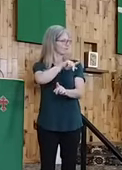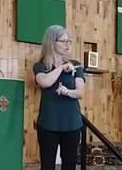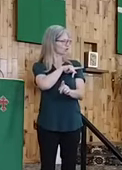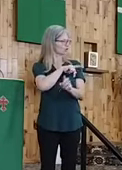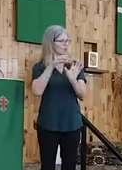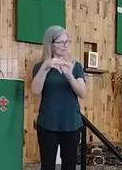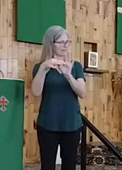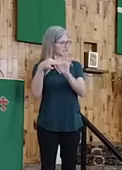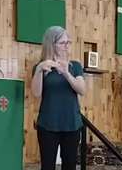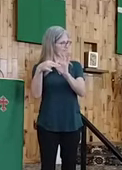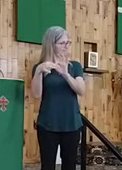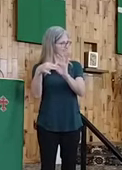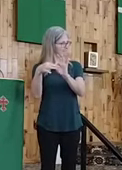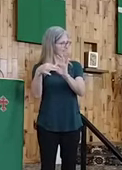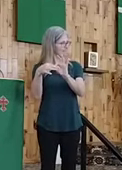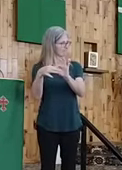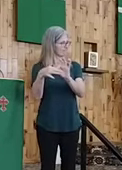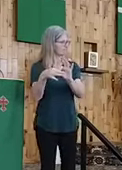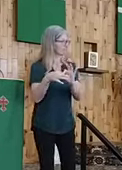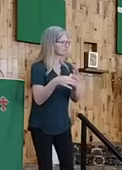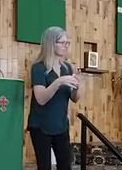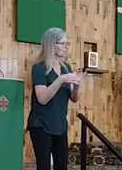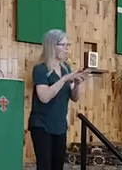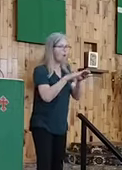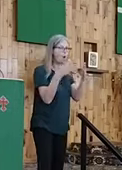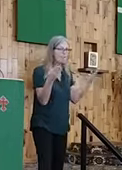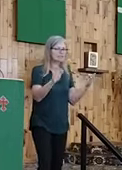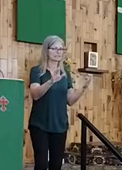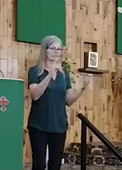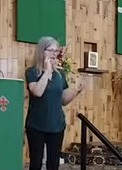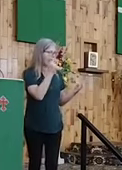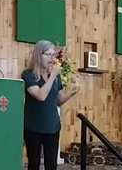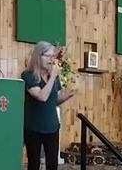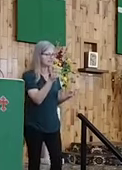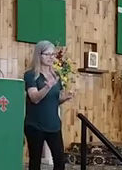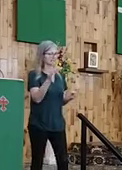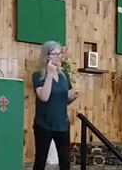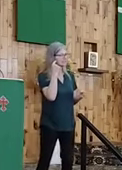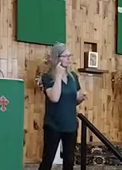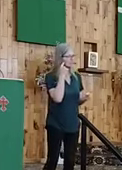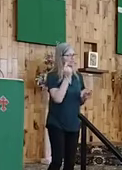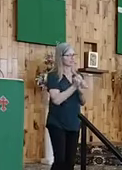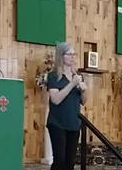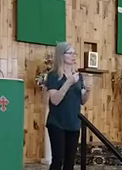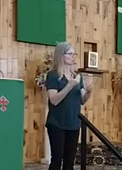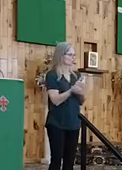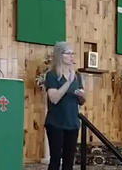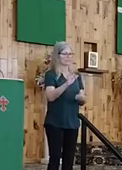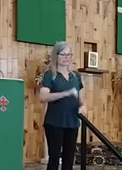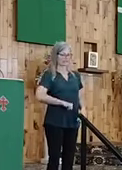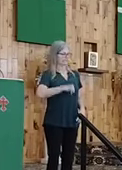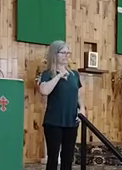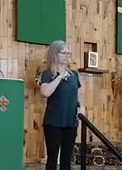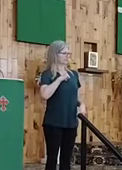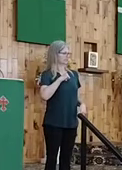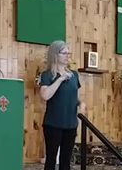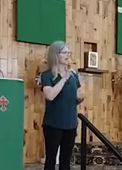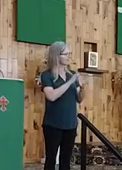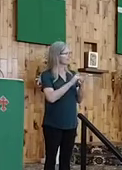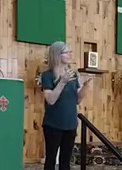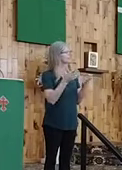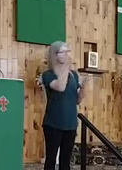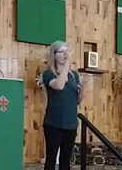opens his eyes and his ears and restores his dignity. Friends, that's what God wants for